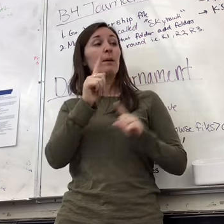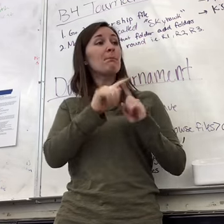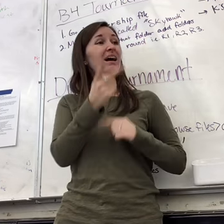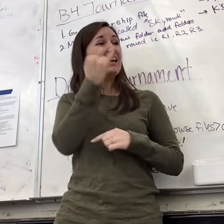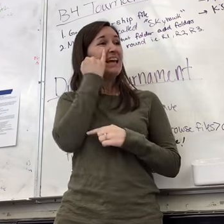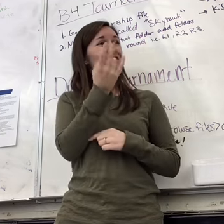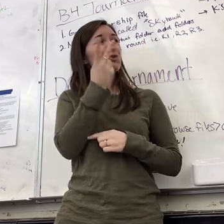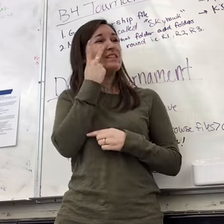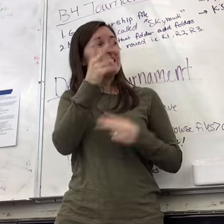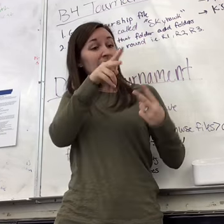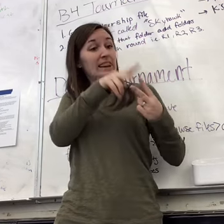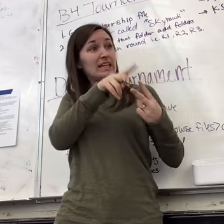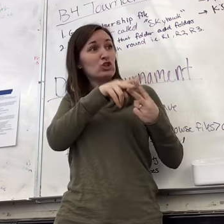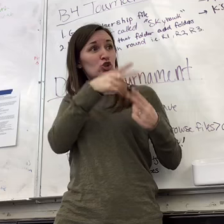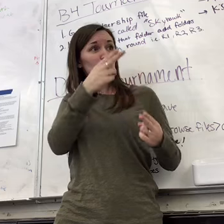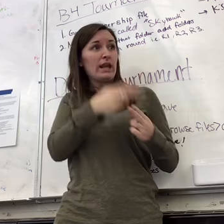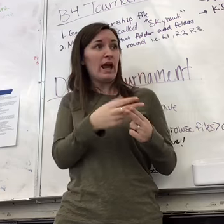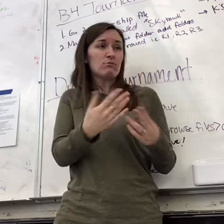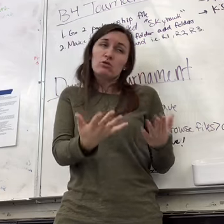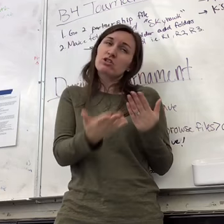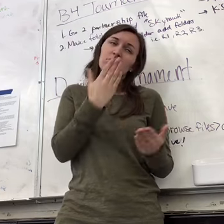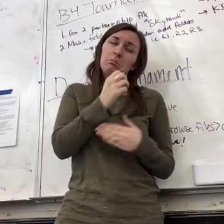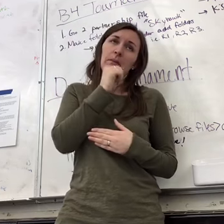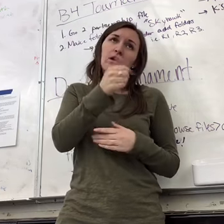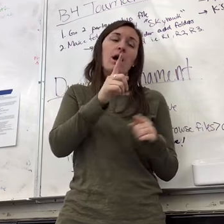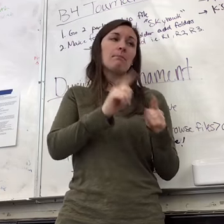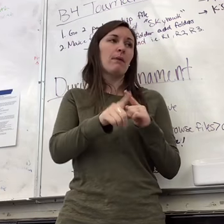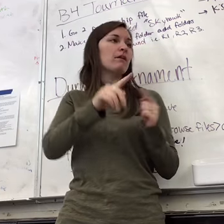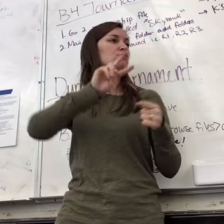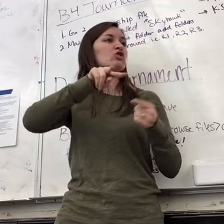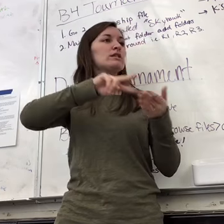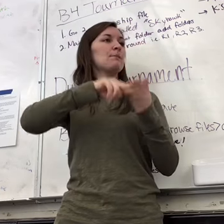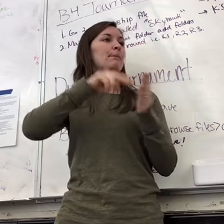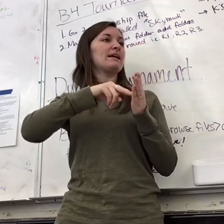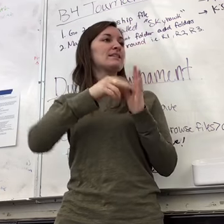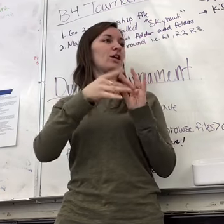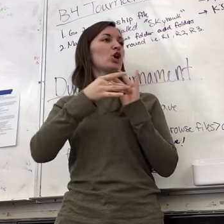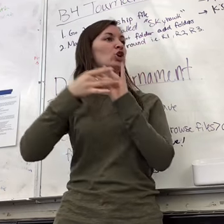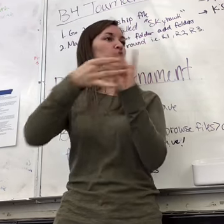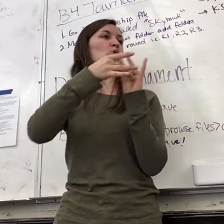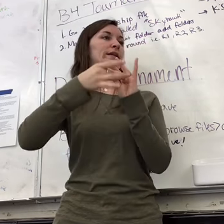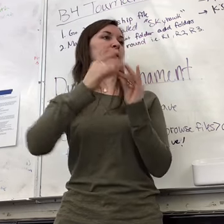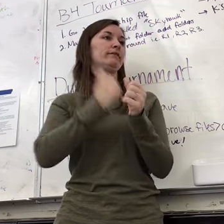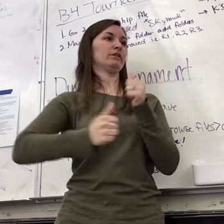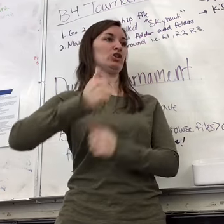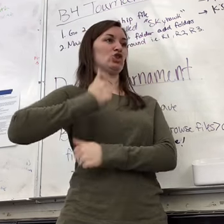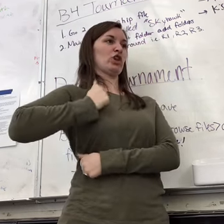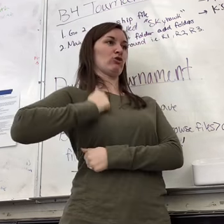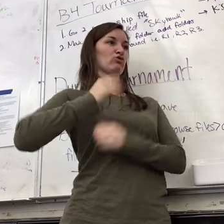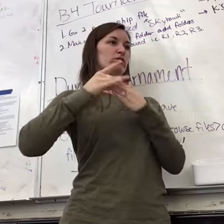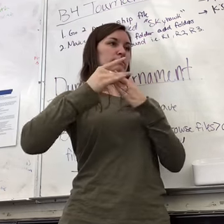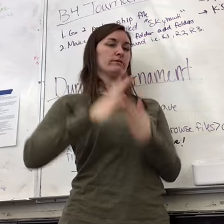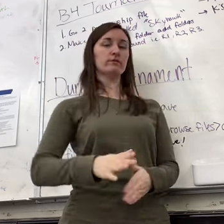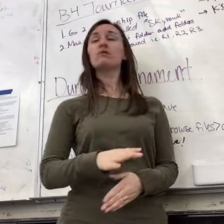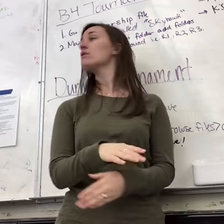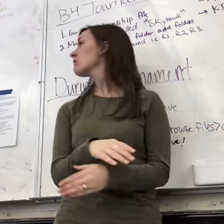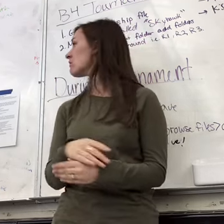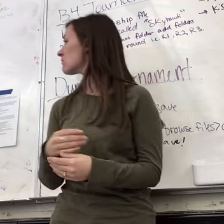Union generals. Britain's impact on the war. So remember that Britain decides to be neutral.